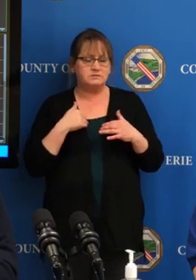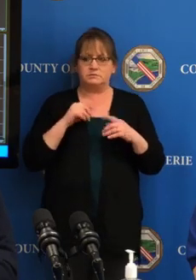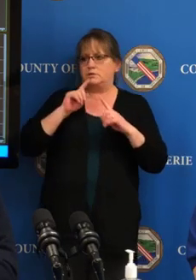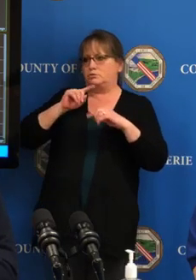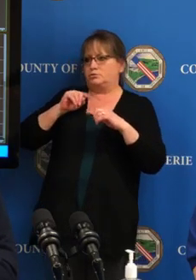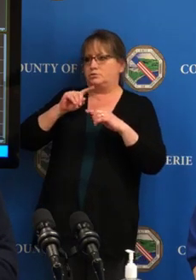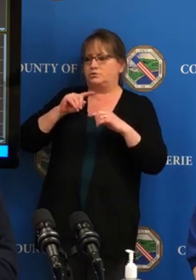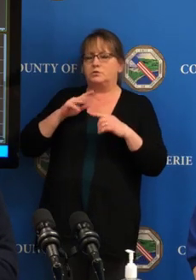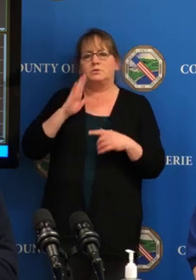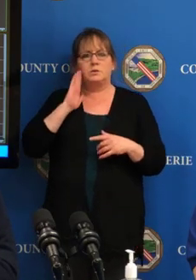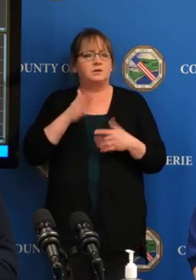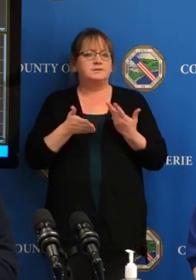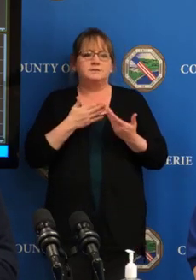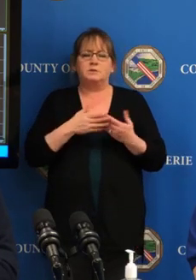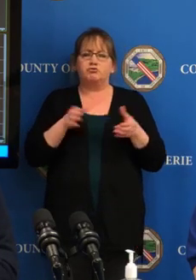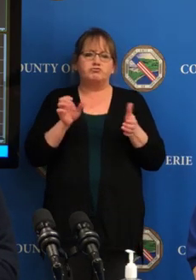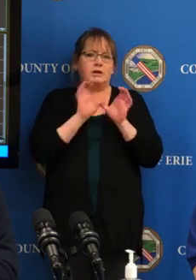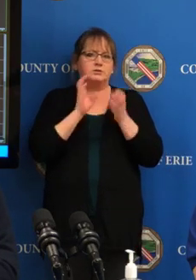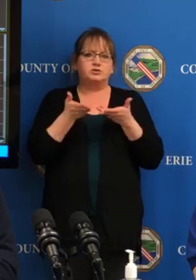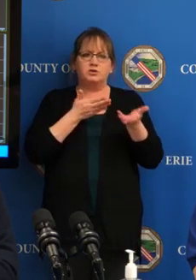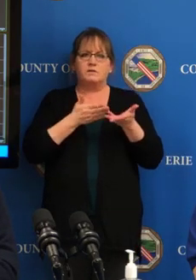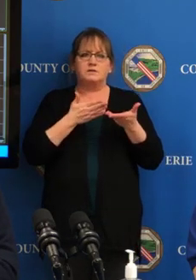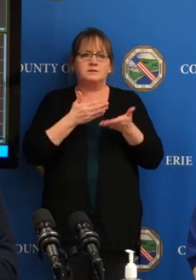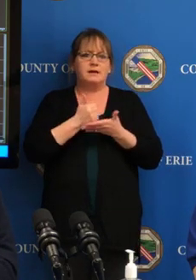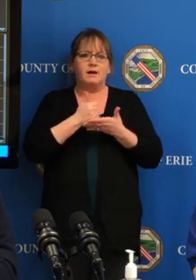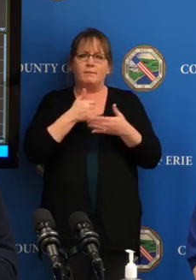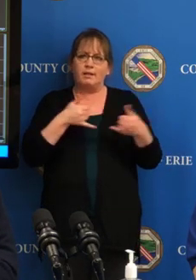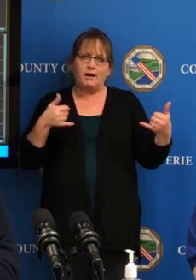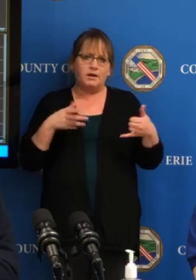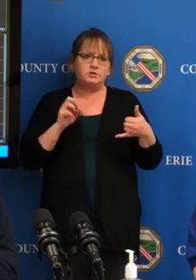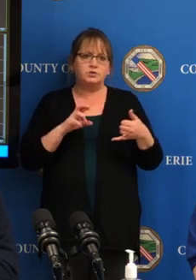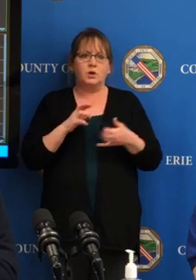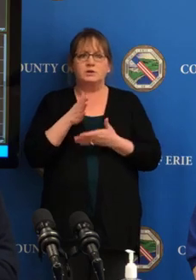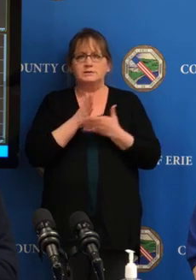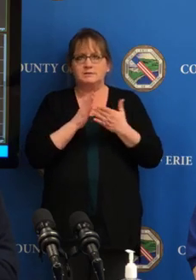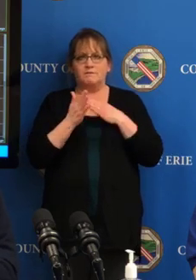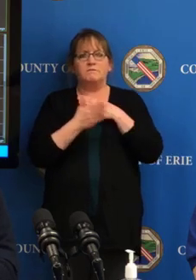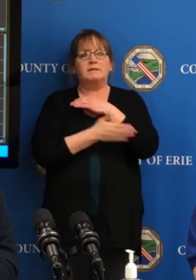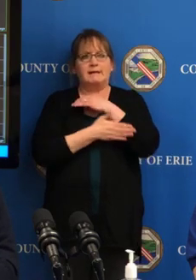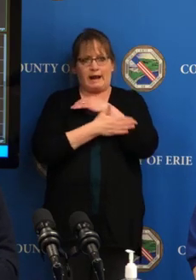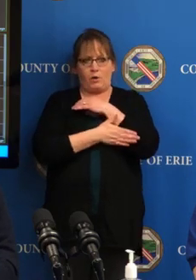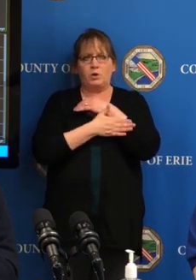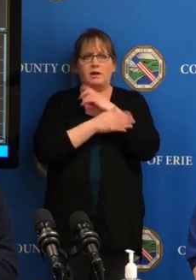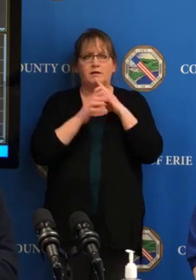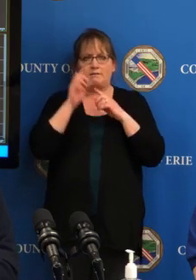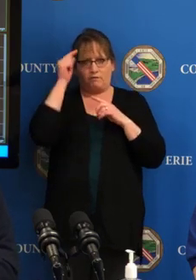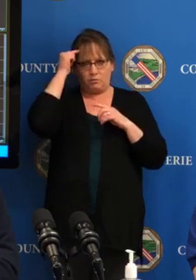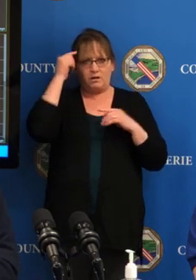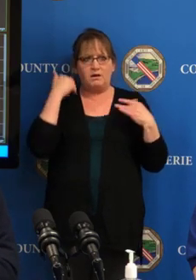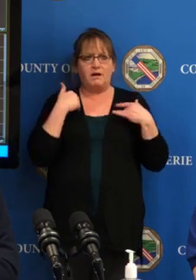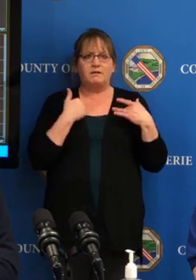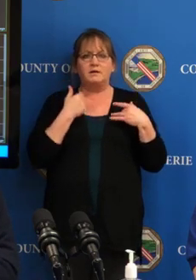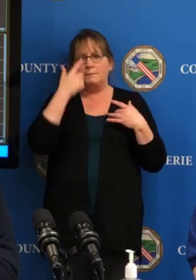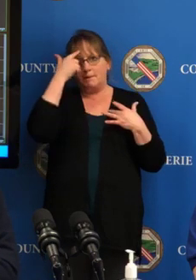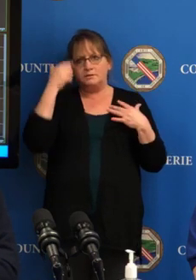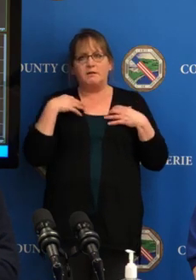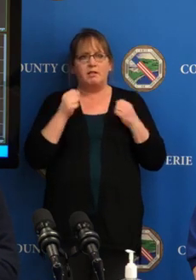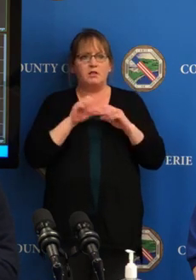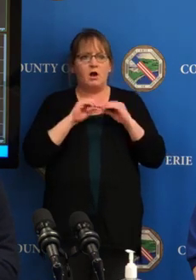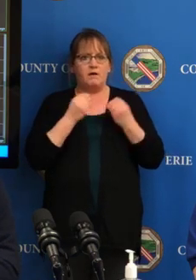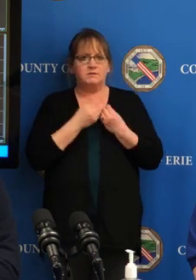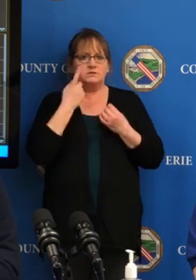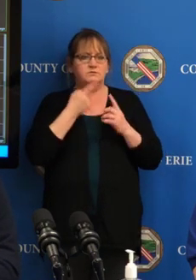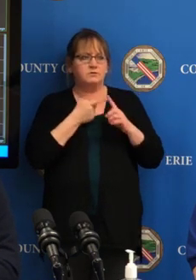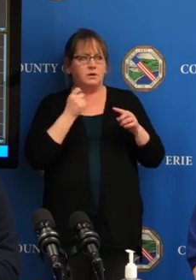crisis services helplines, some of the ones that we have in county government, the mental health office of New York State